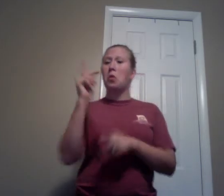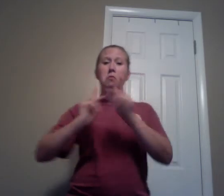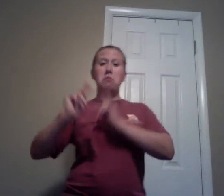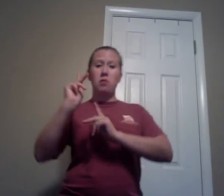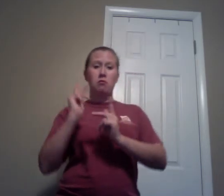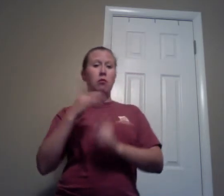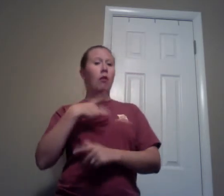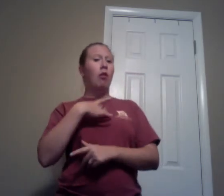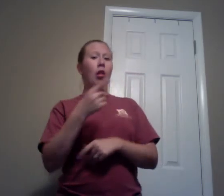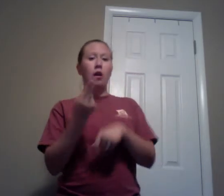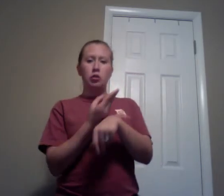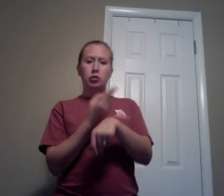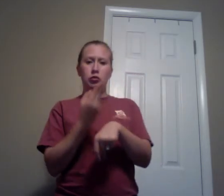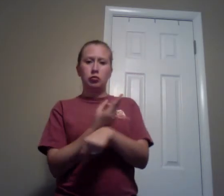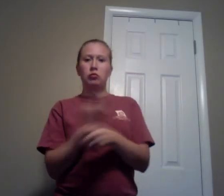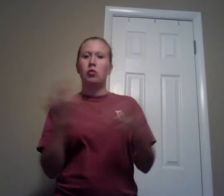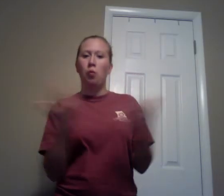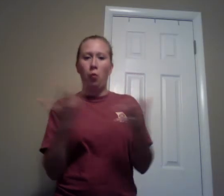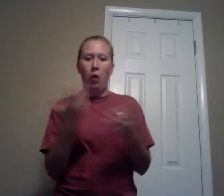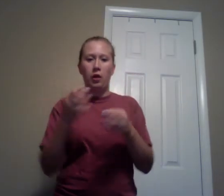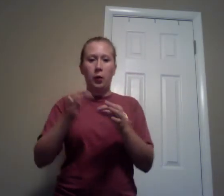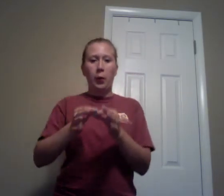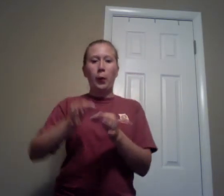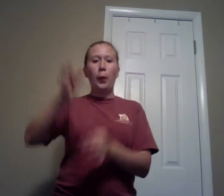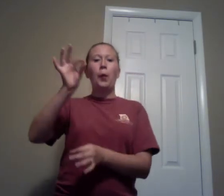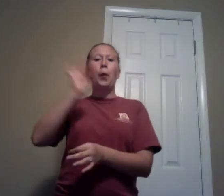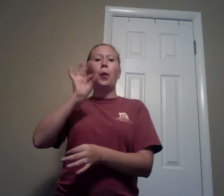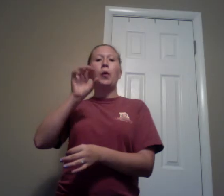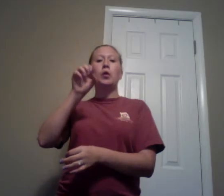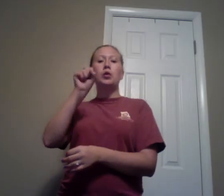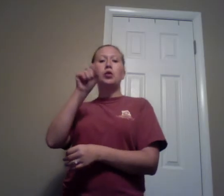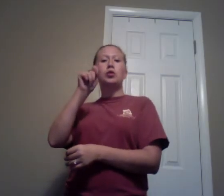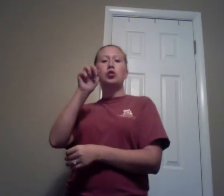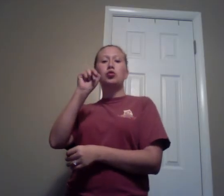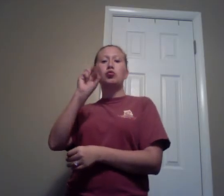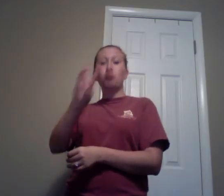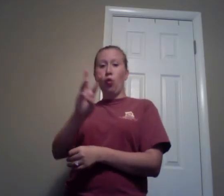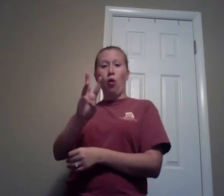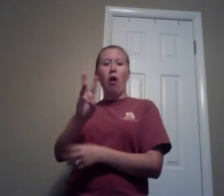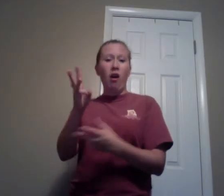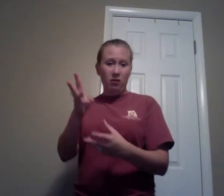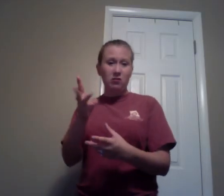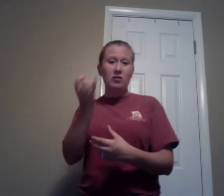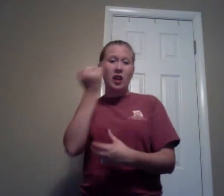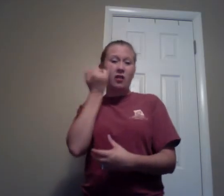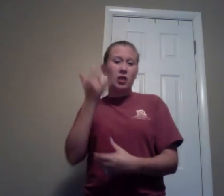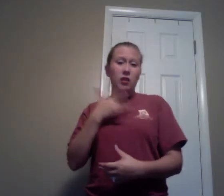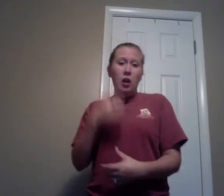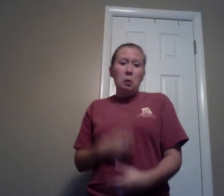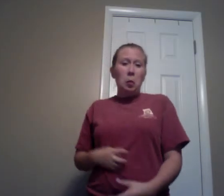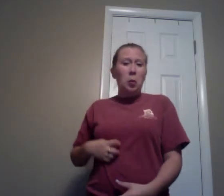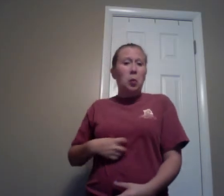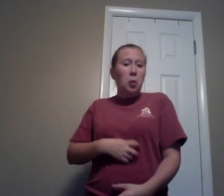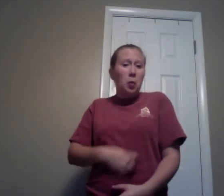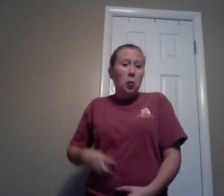especially if they're starting to feel a little full and maybe a little nauseated. So you can take a break. You can then get yourself a straw and begin